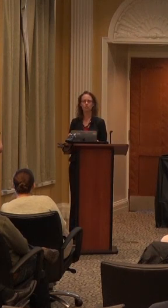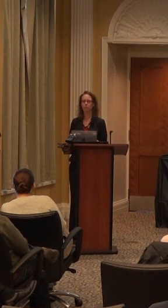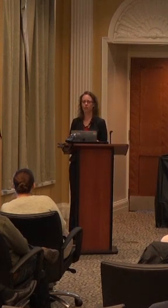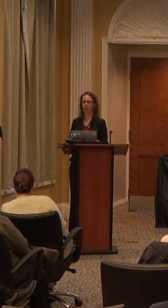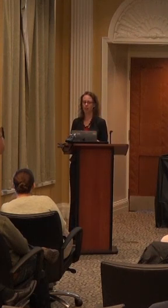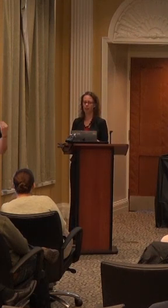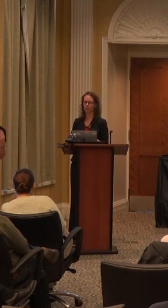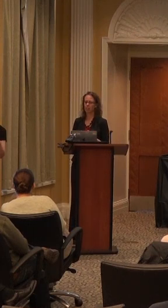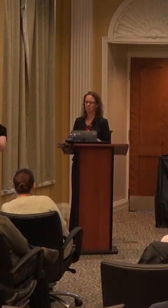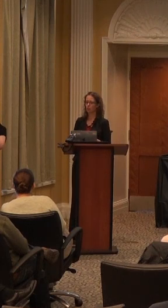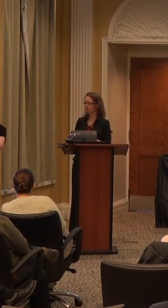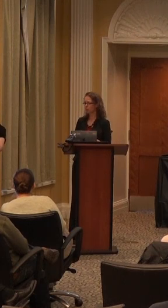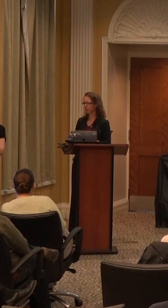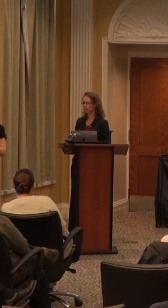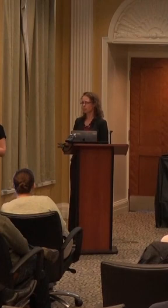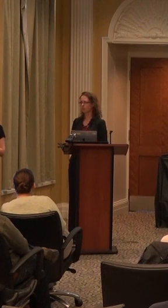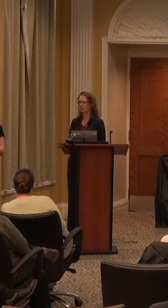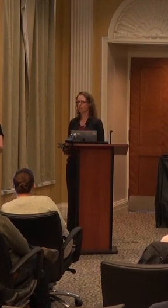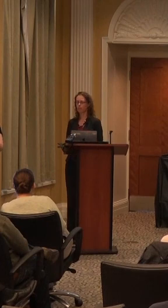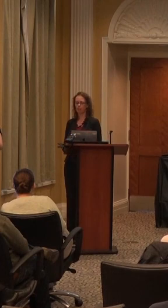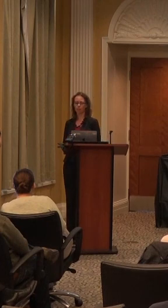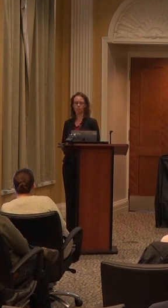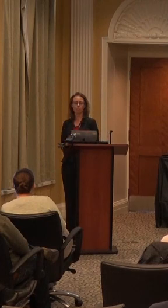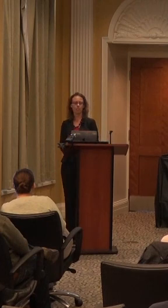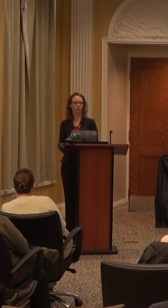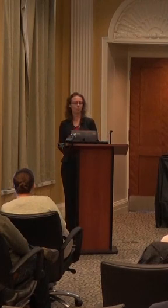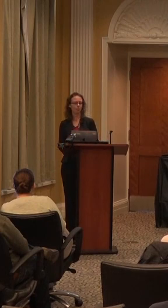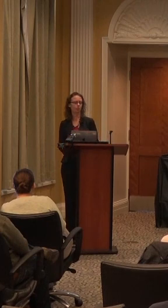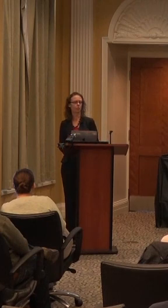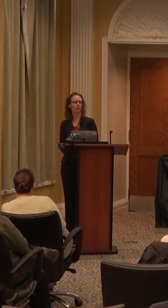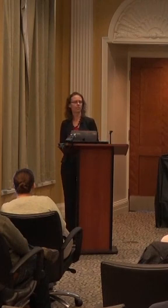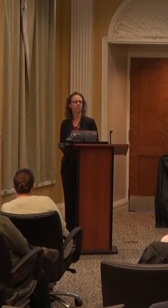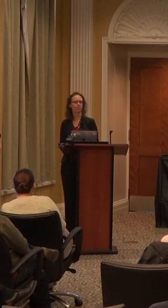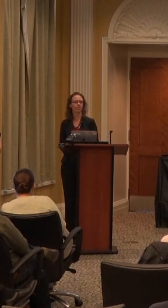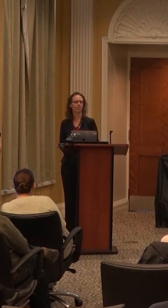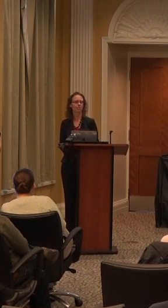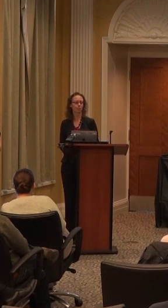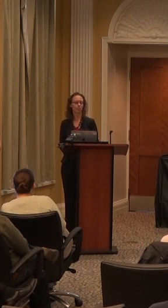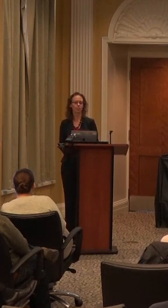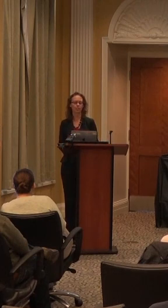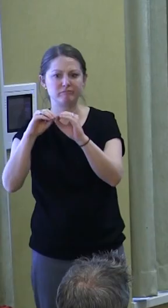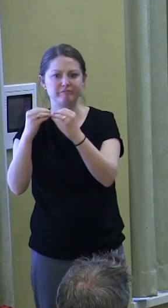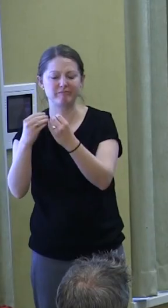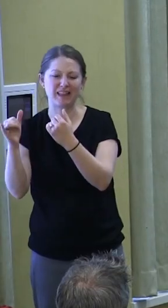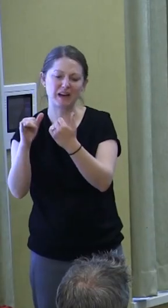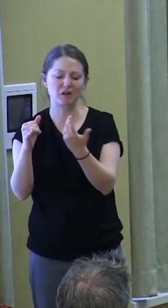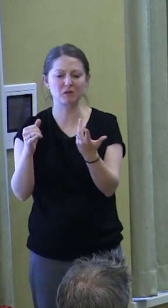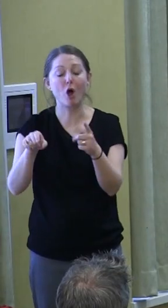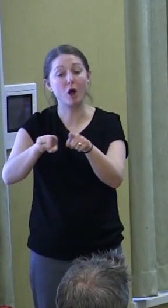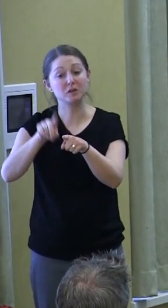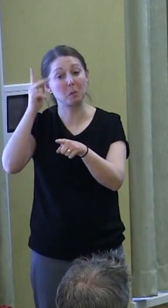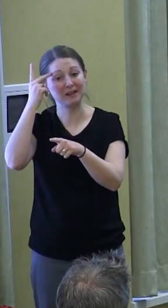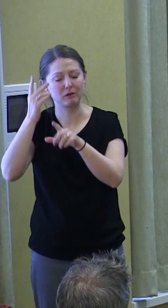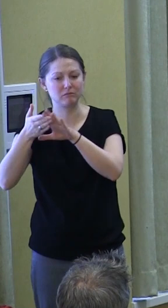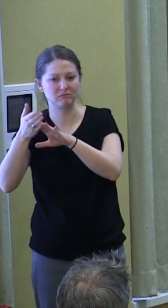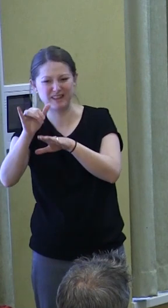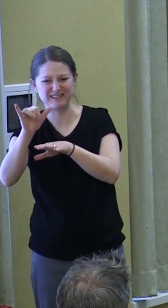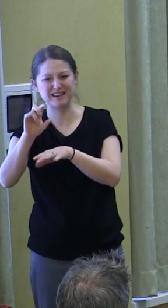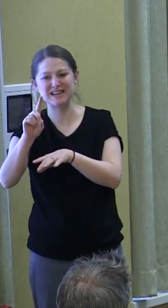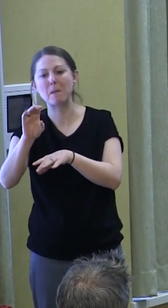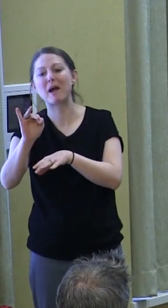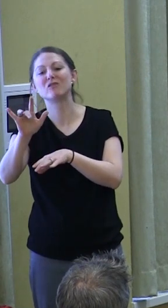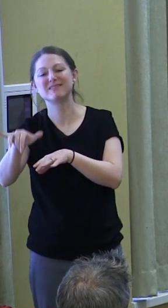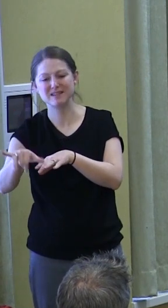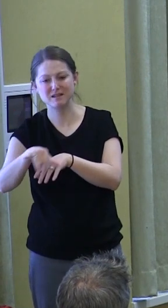schools, social arrangements like families, and political practices like democracy. Yet, despite that, we